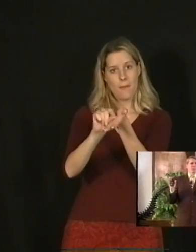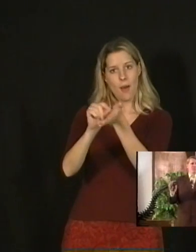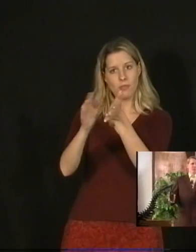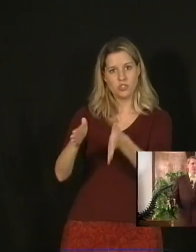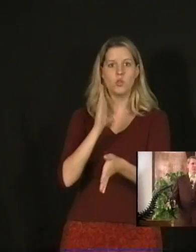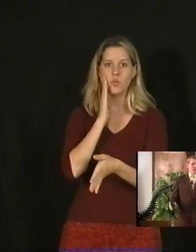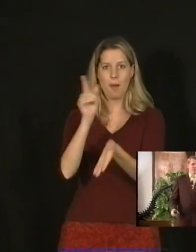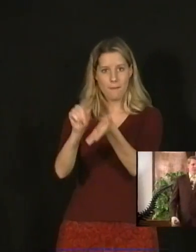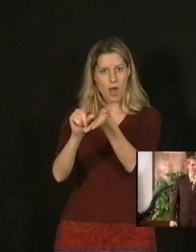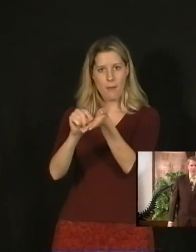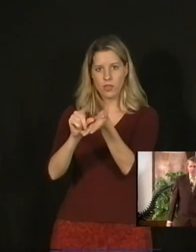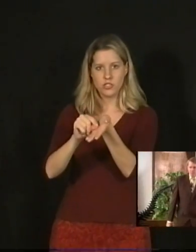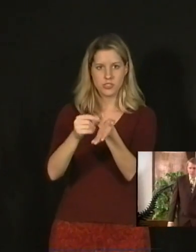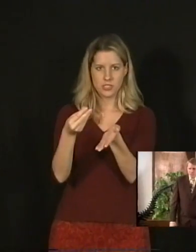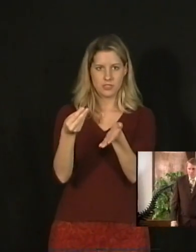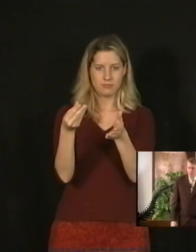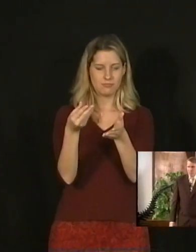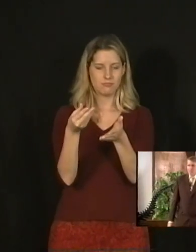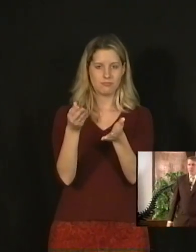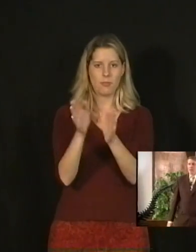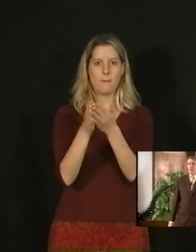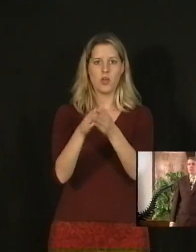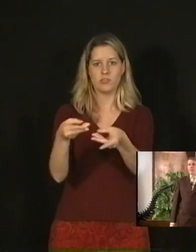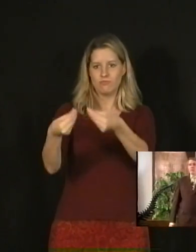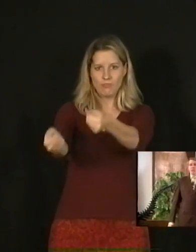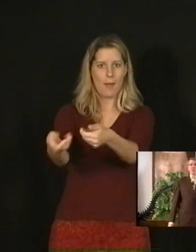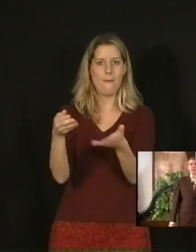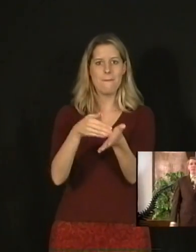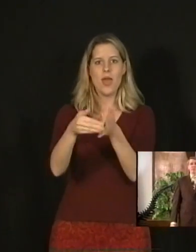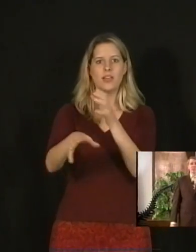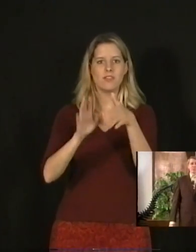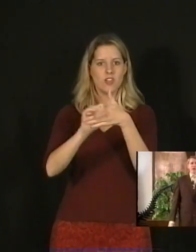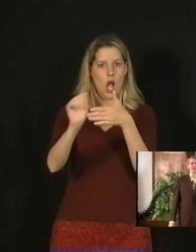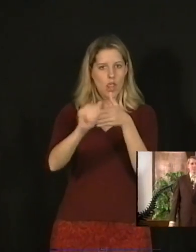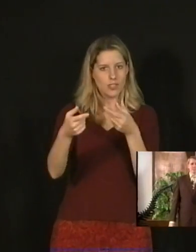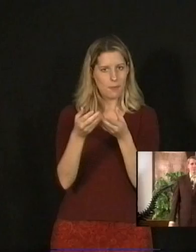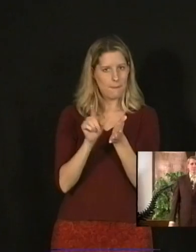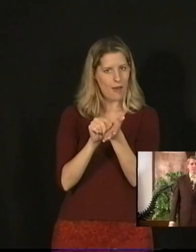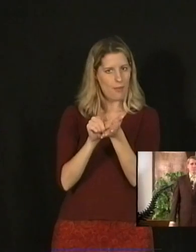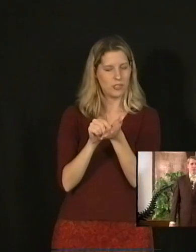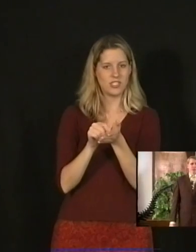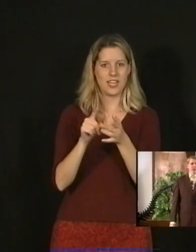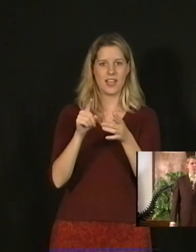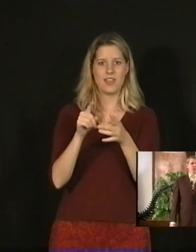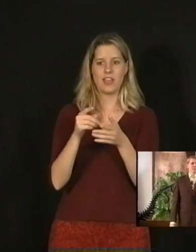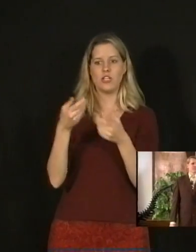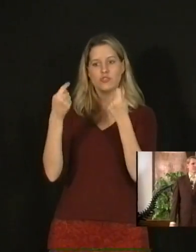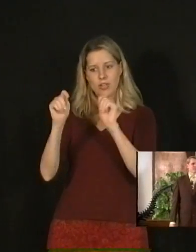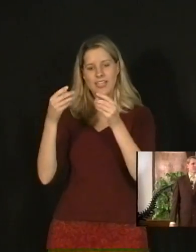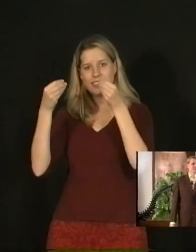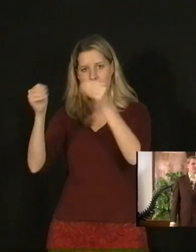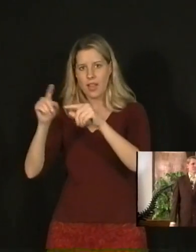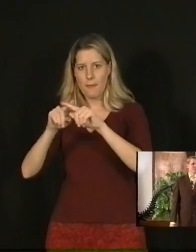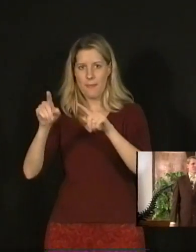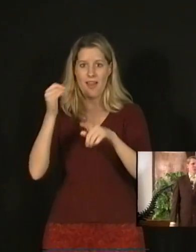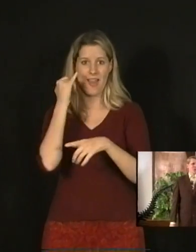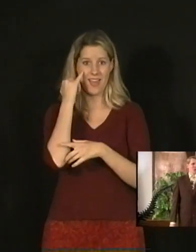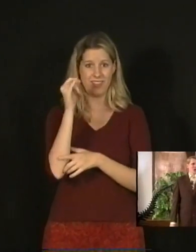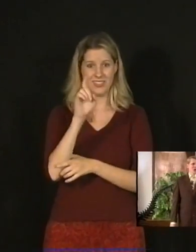these books, you know, spend billions of dollars, millions of dollars publishing these books. They try to sell them. If Texas doesn't buy them, you think they're going to burn them?